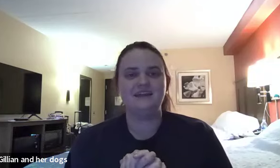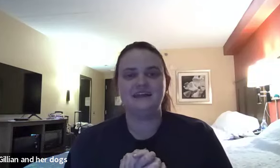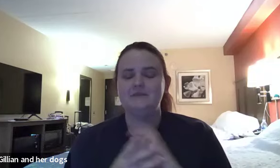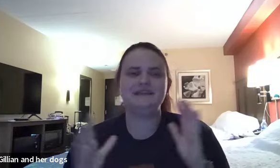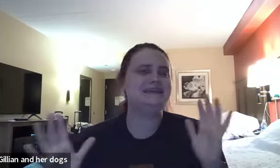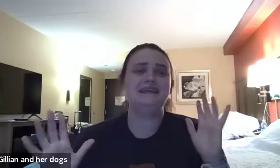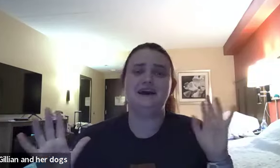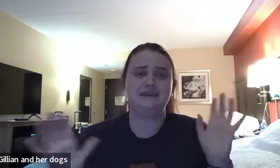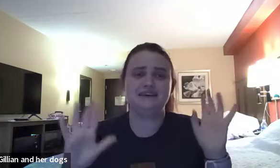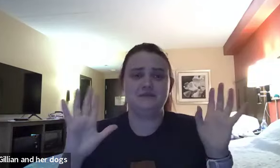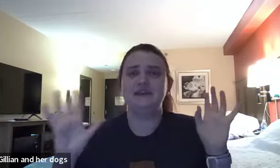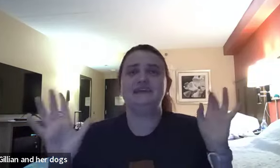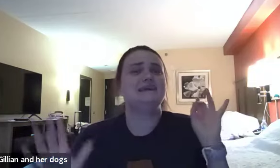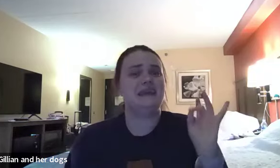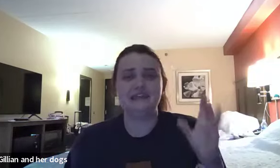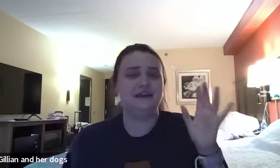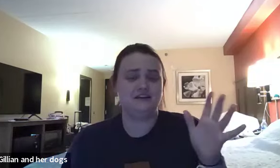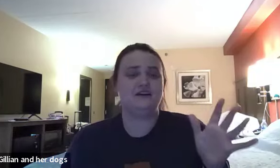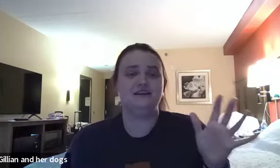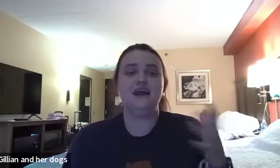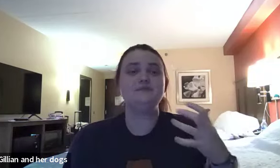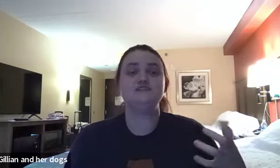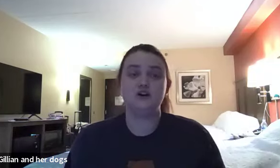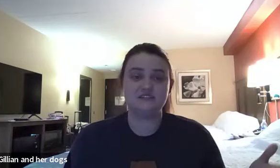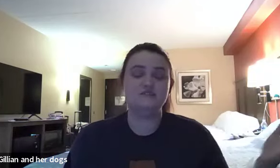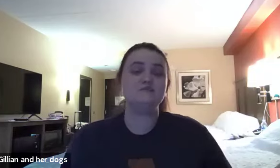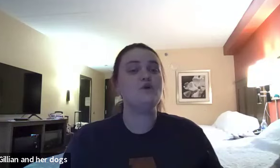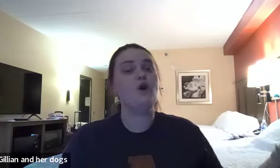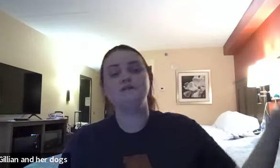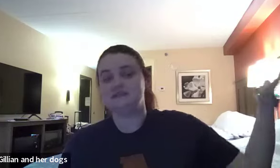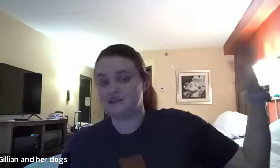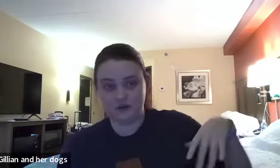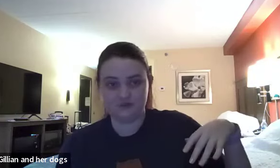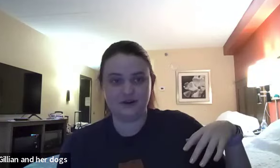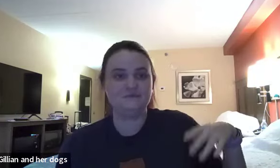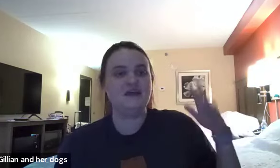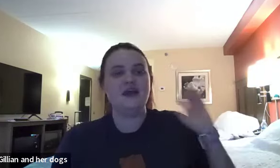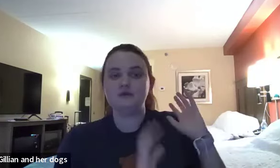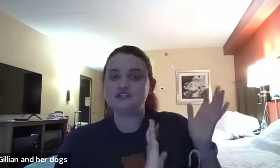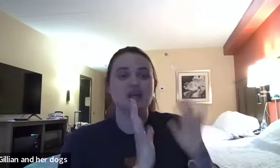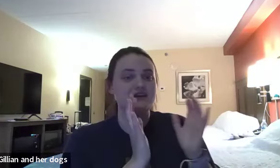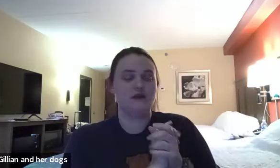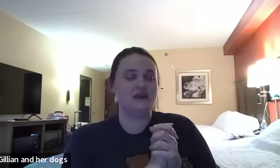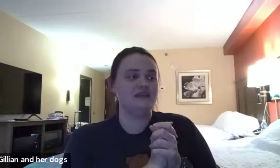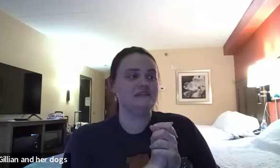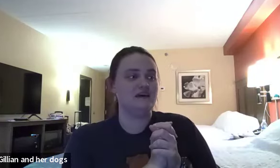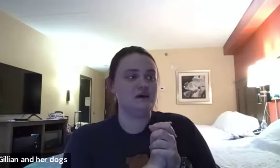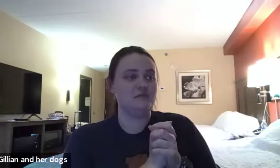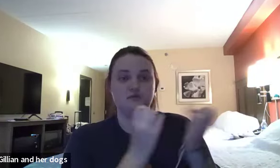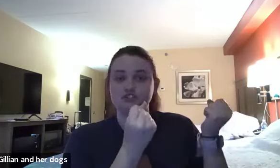like, I mean, it's like nighttime, like it's like 8, 9 o'clock at night. I'm exhausted. We spent all day at the water park and we're just chatting away. And it's, I mean, we're just